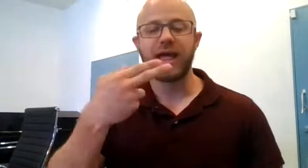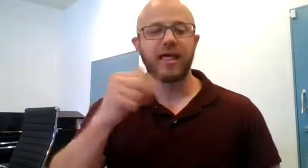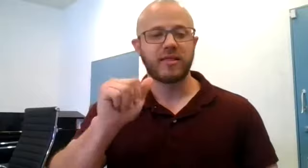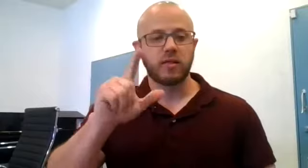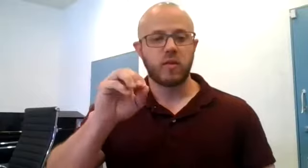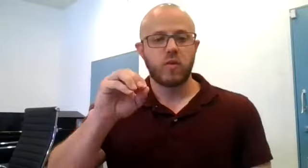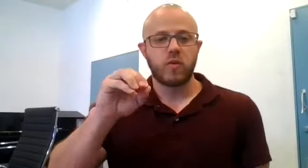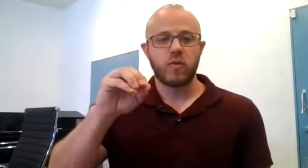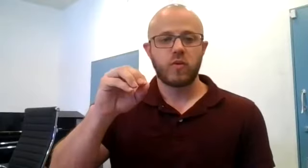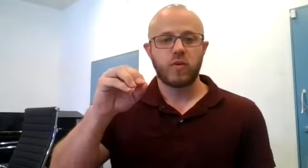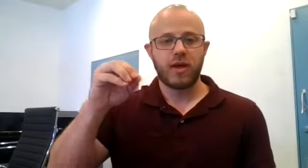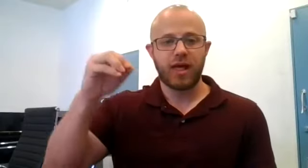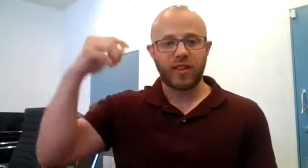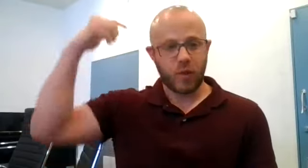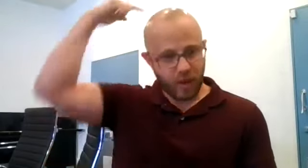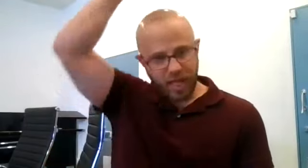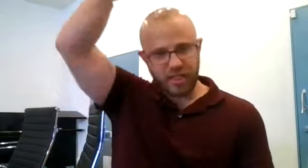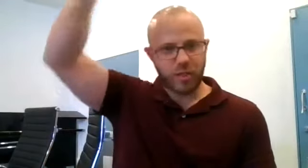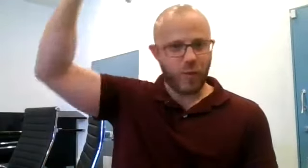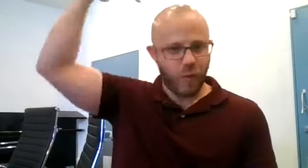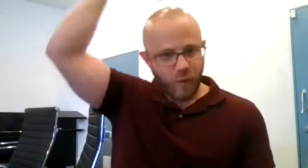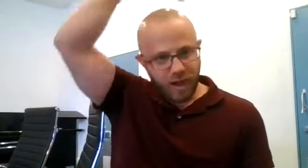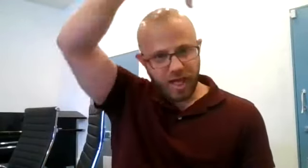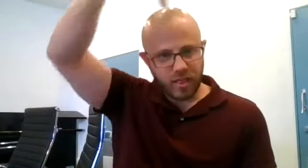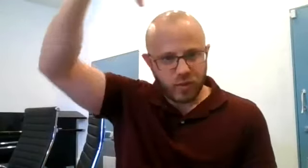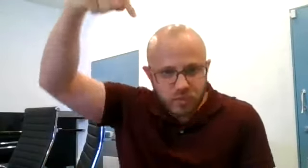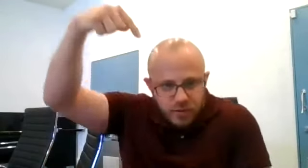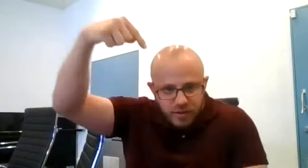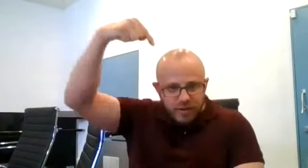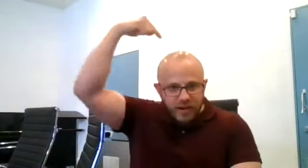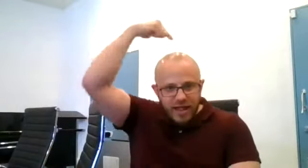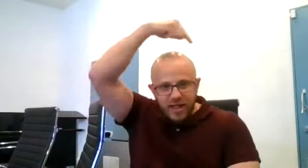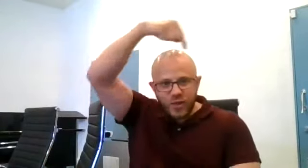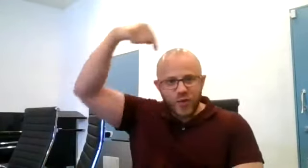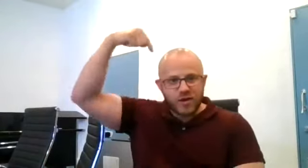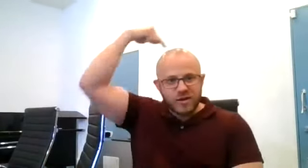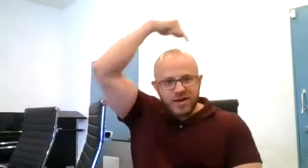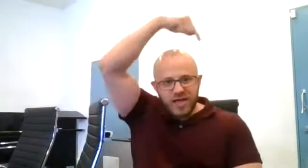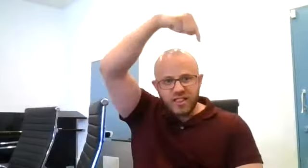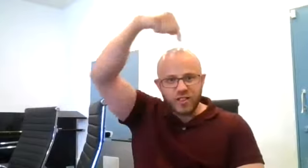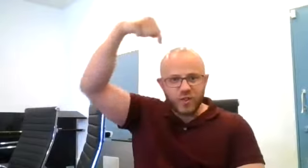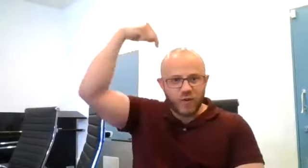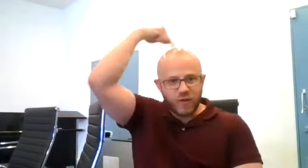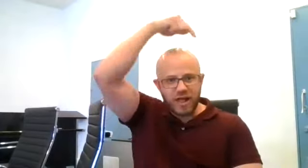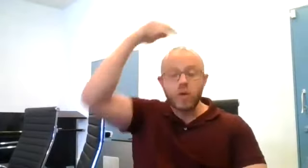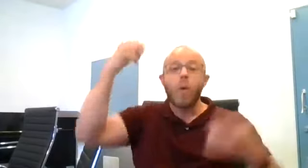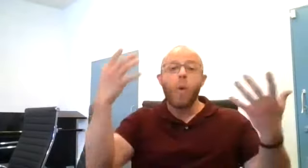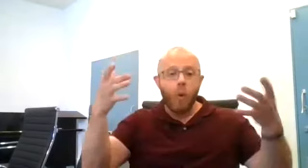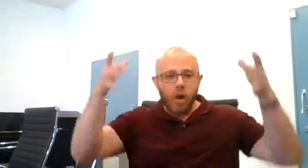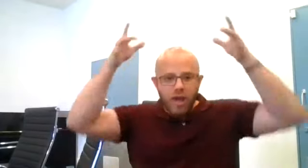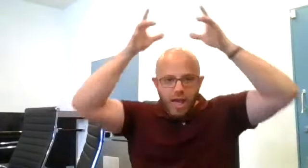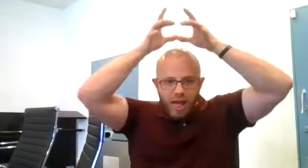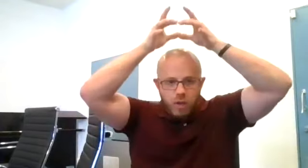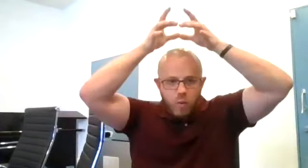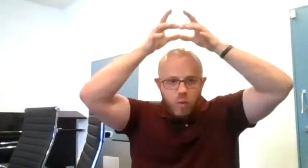A halo. It's the index finger instead of the middle finger. The middle finger is bald, or